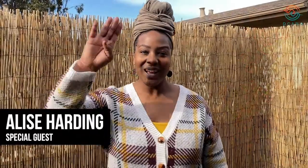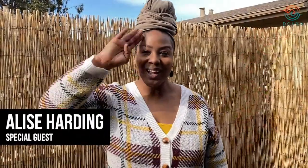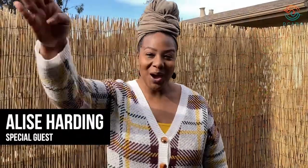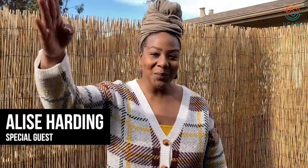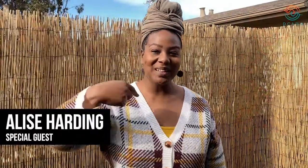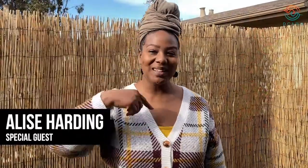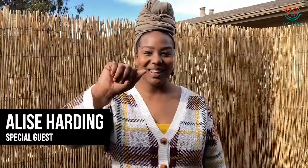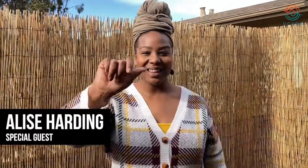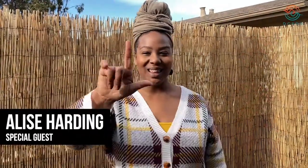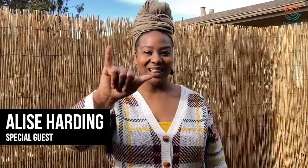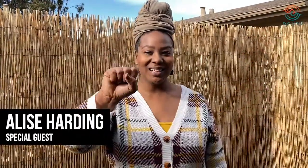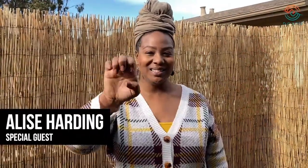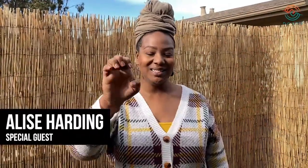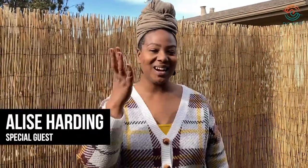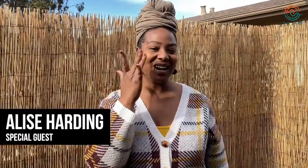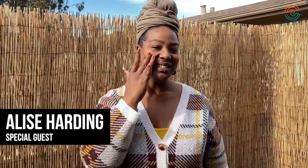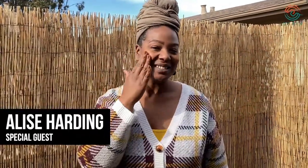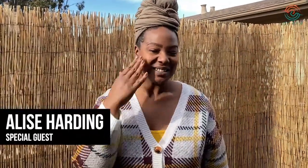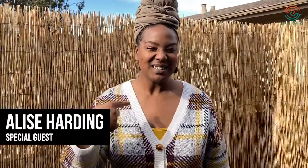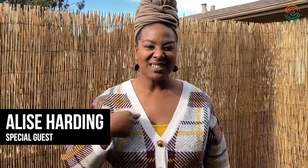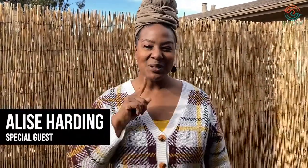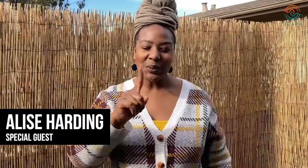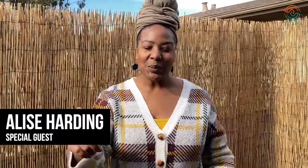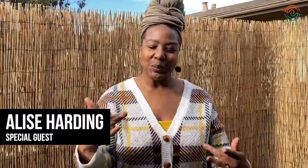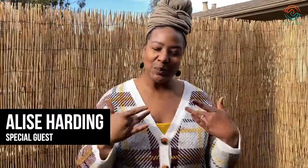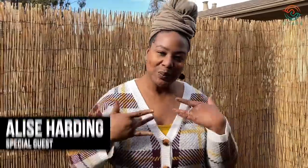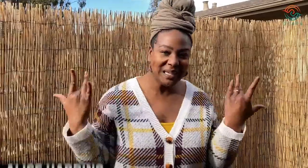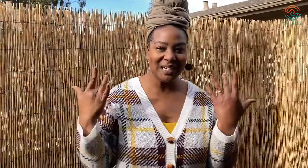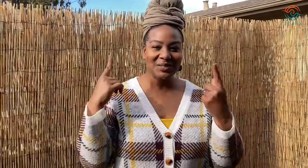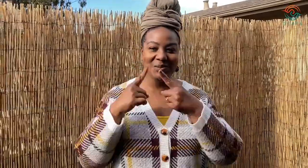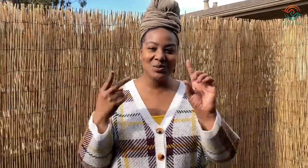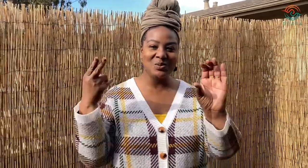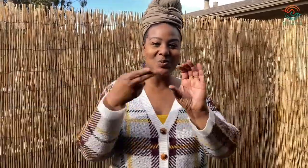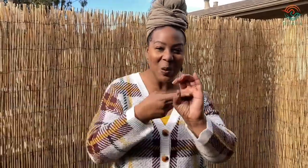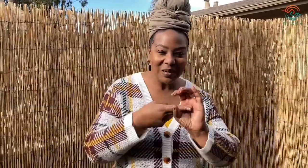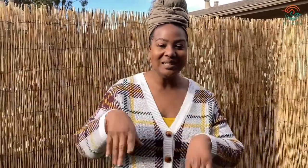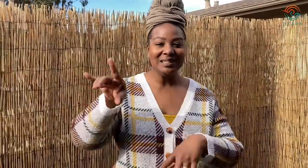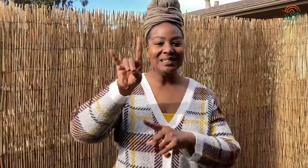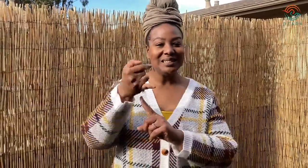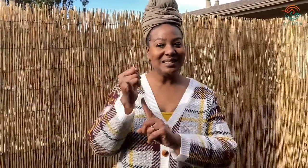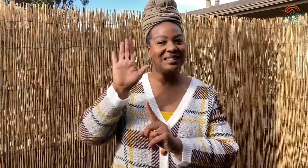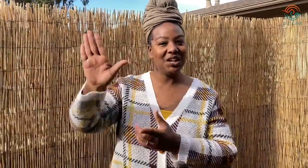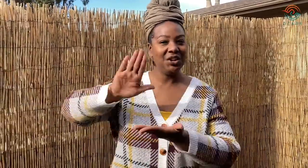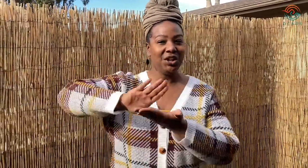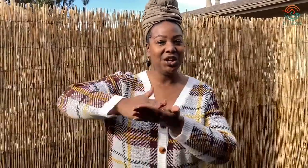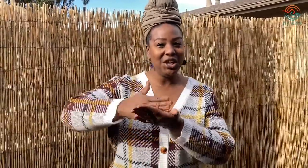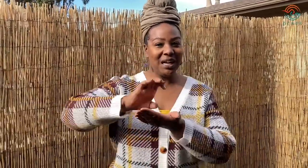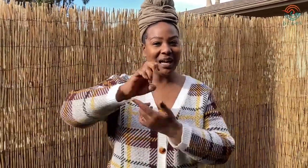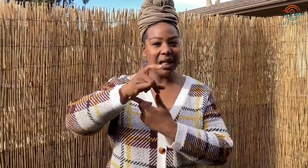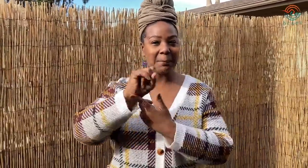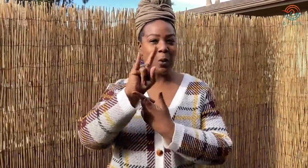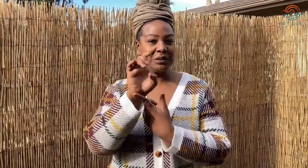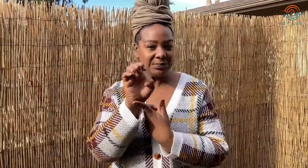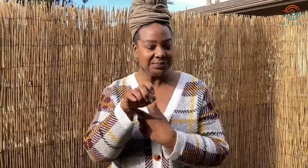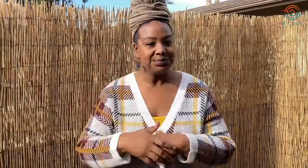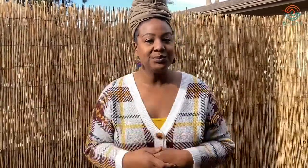Hello, I'm Elise. This is my sign name. I'm really excited to join as the guest on this cooking